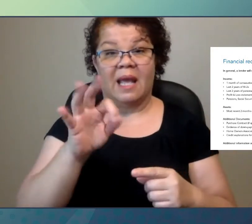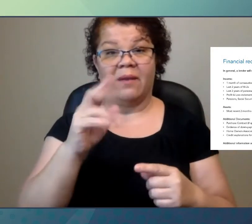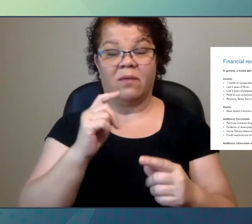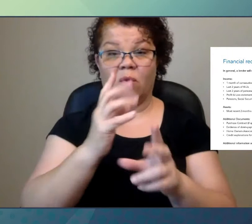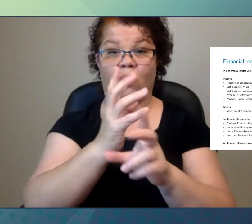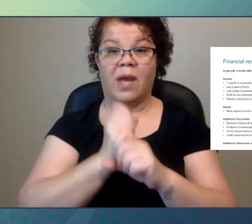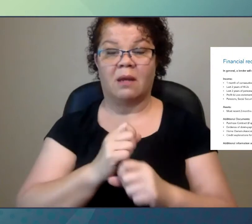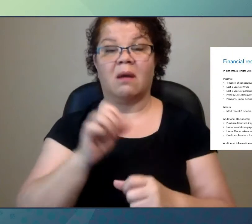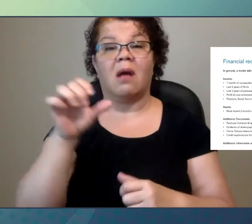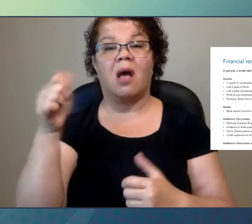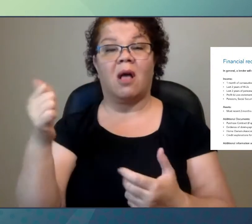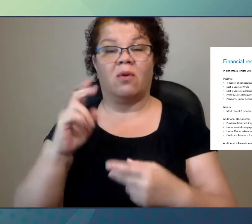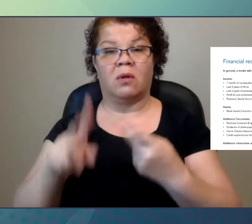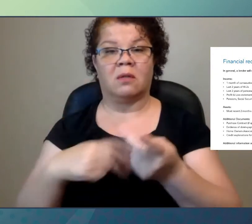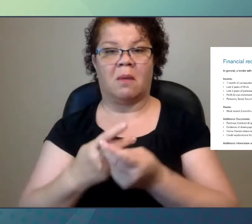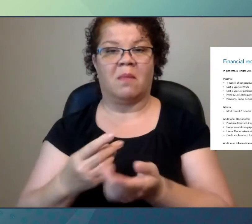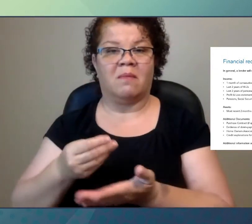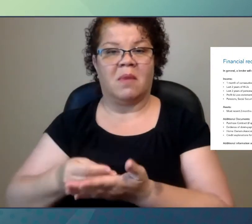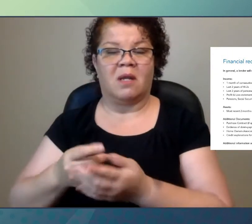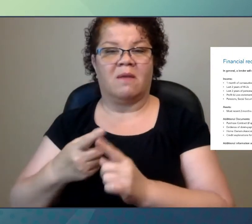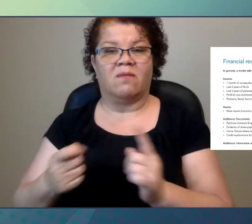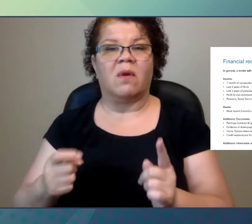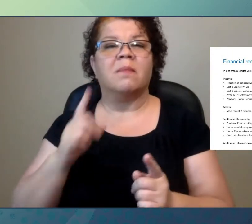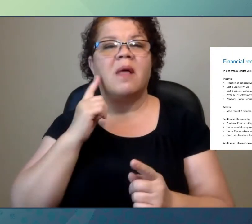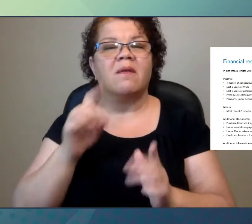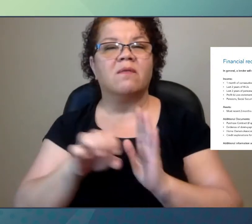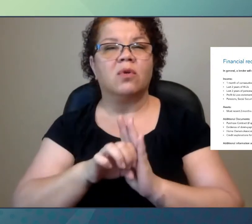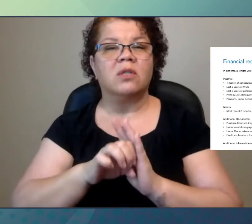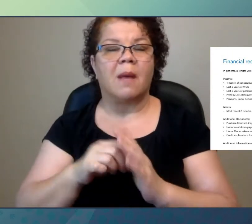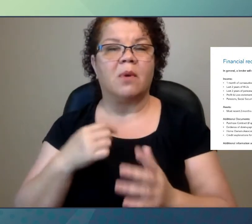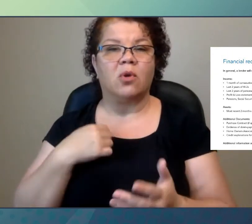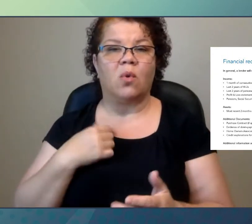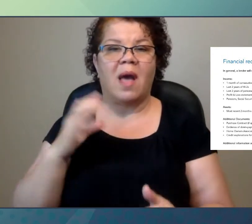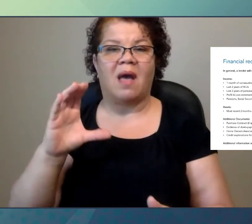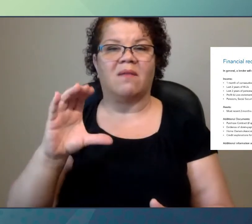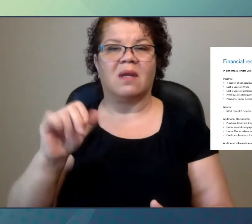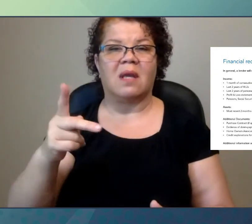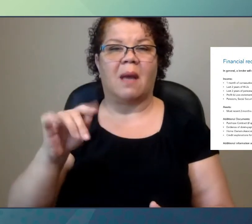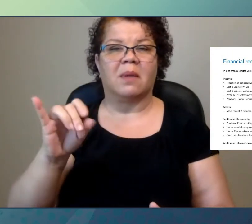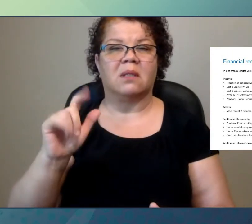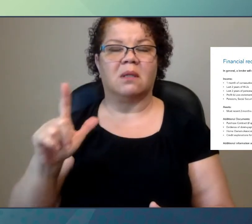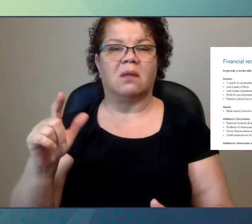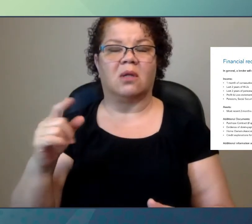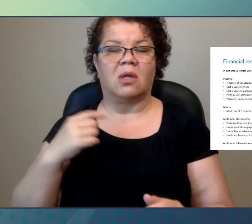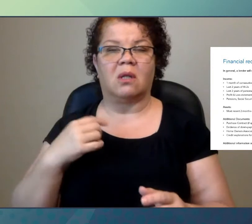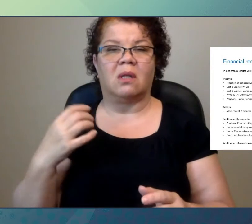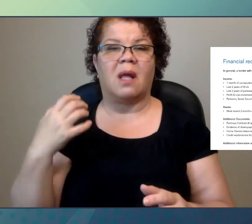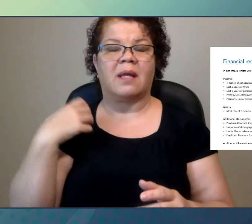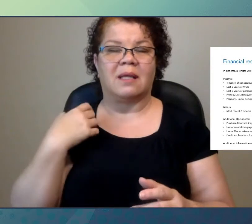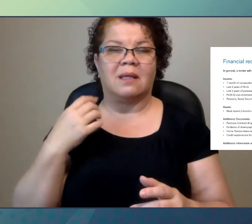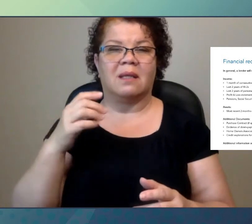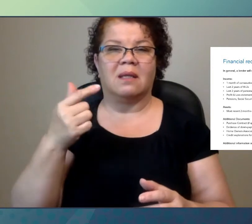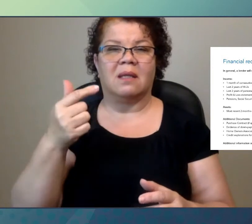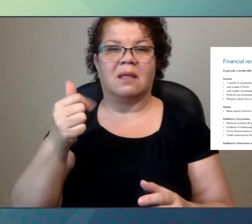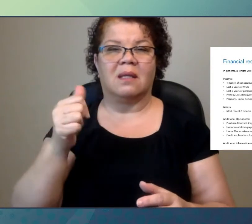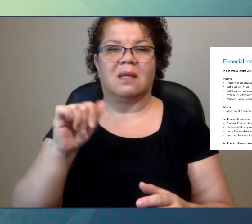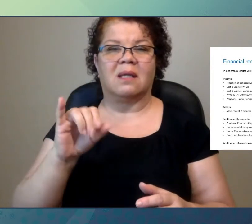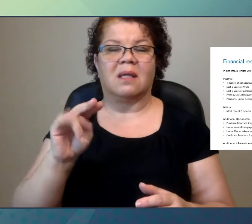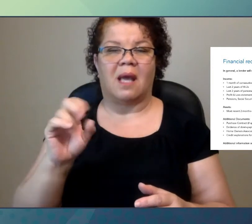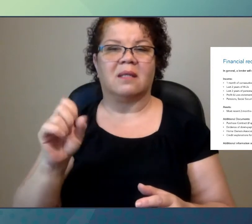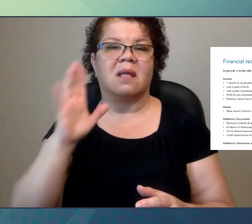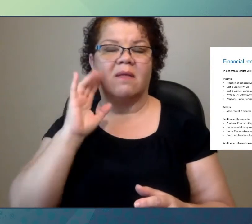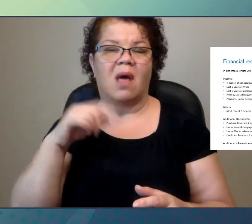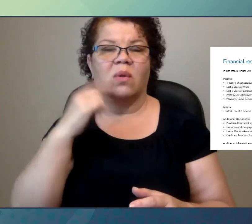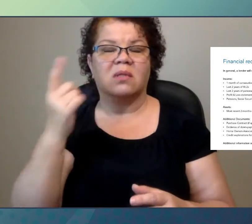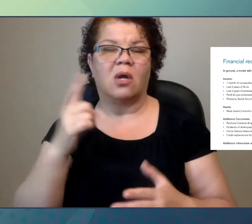of revenue. So if you know you get capital gains up front, disclose that to your loan officer, and they will be able to tell you what else